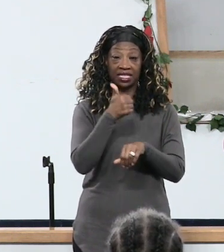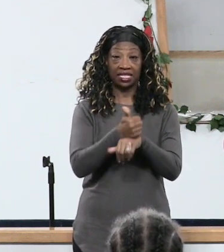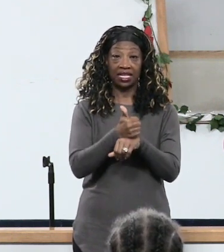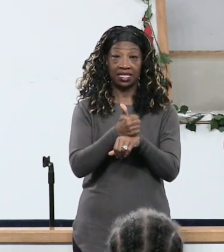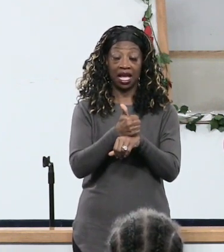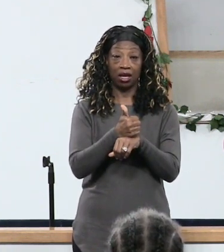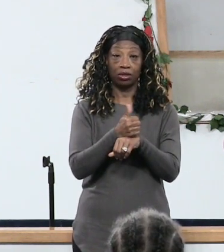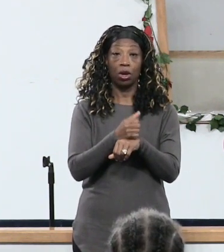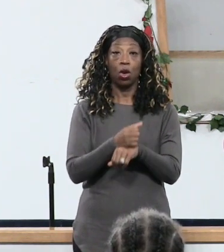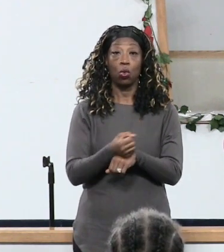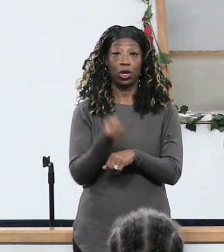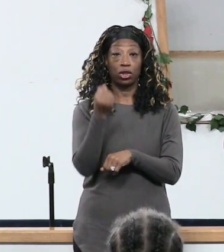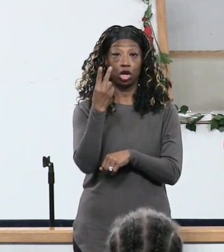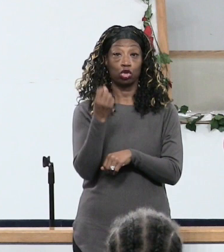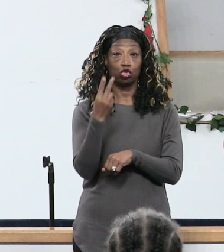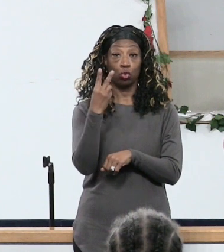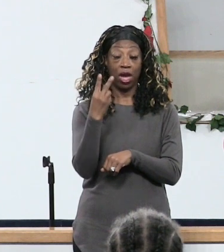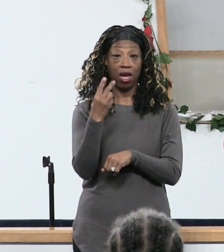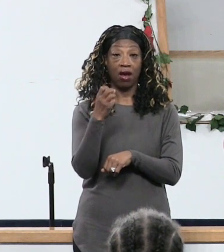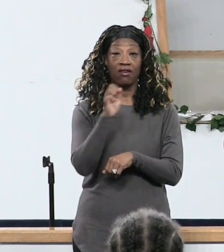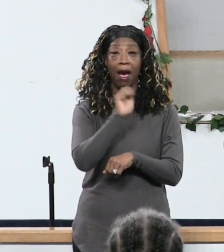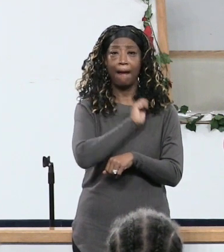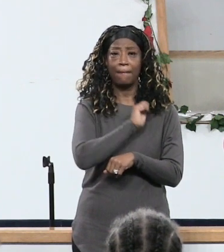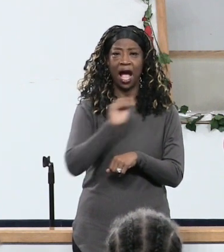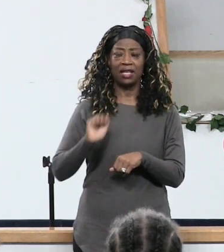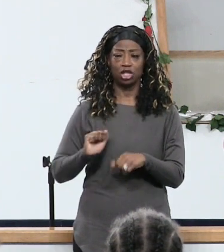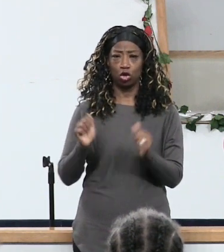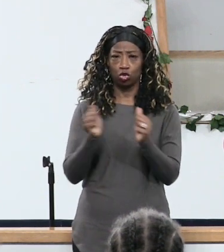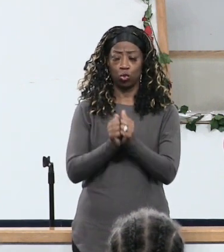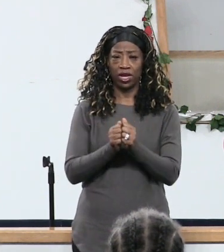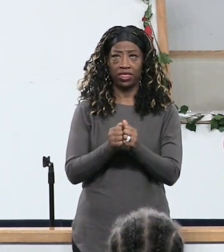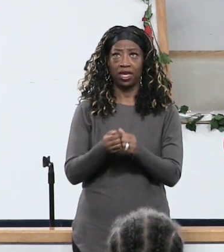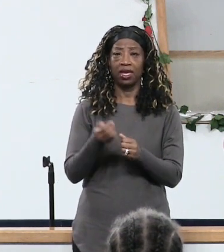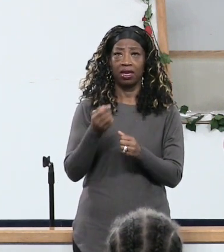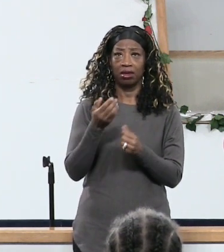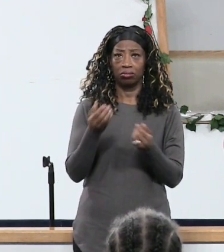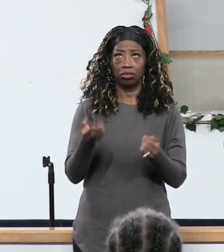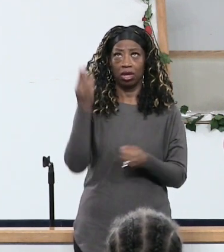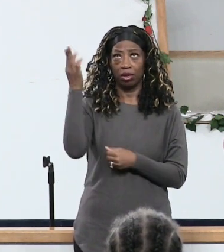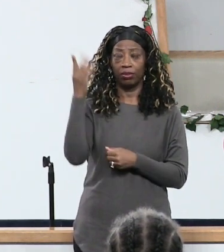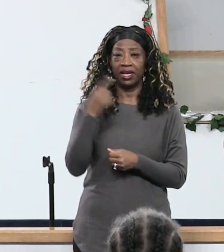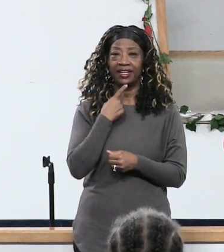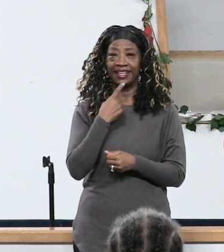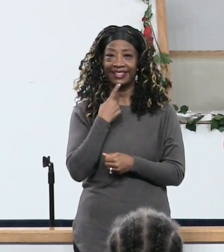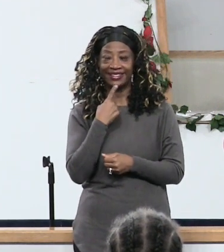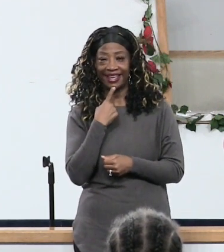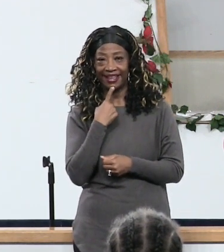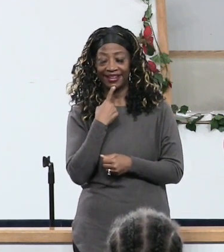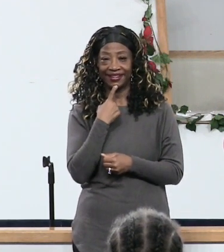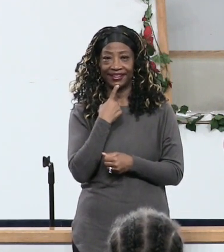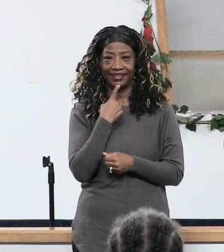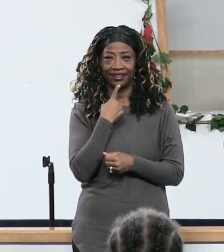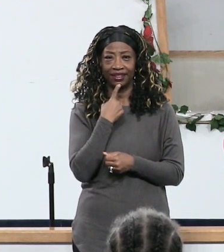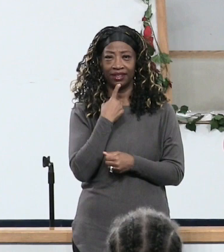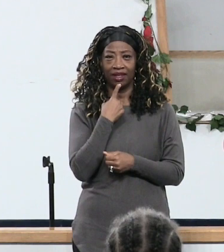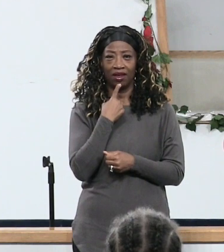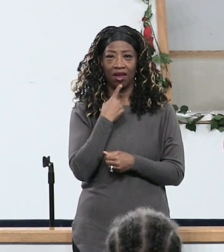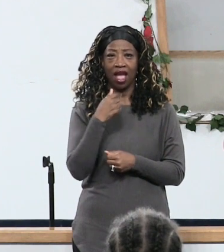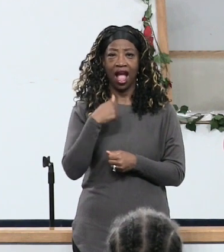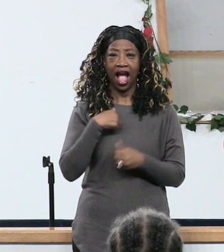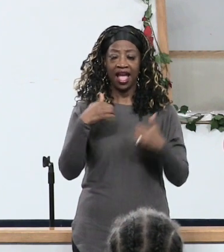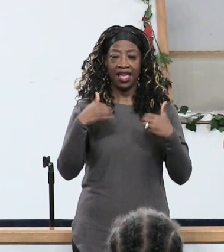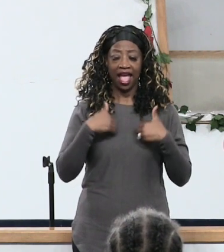12 apostles with him. Then he said to them with fervent desire, I